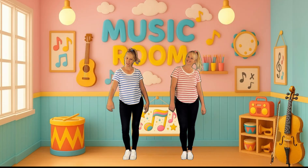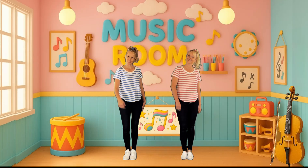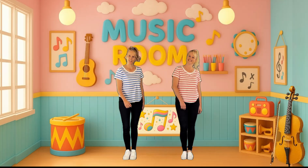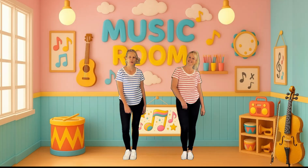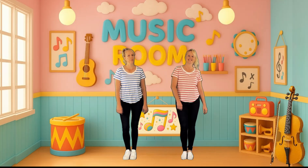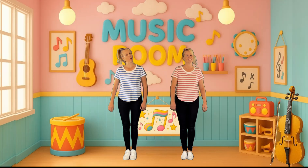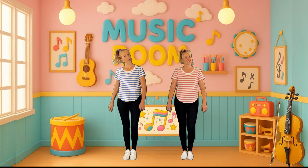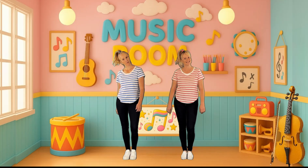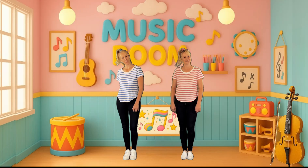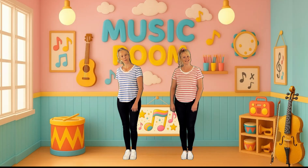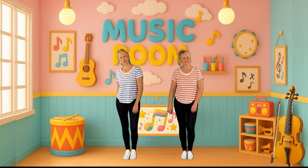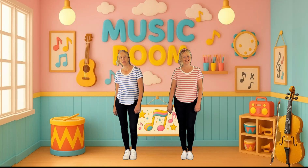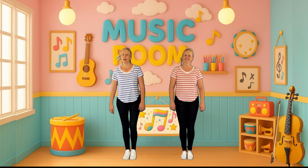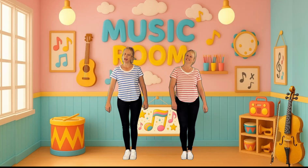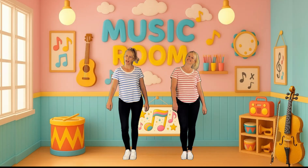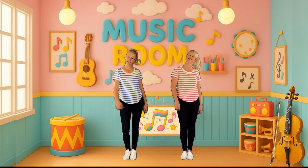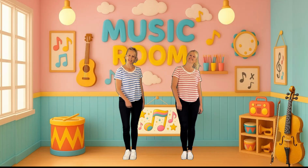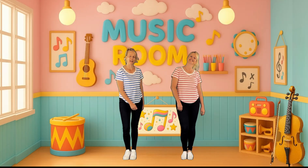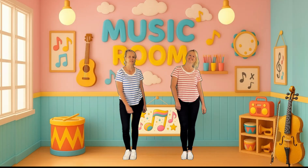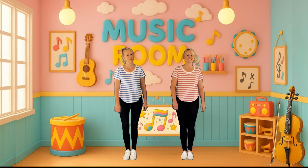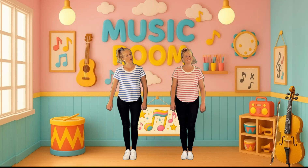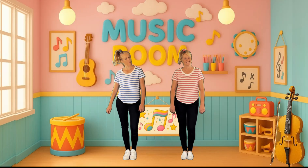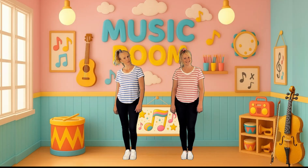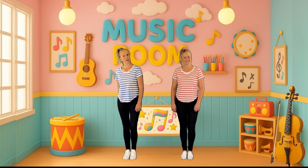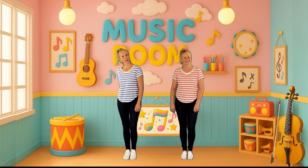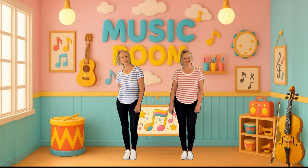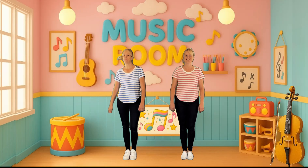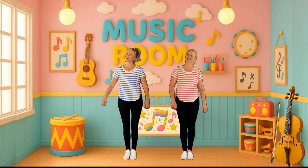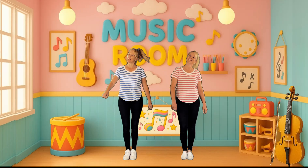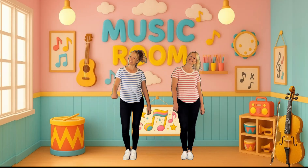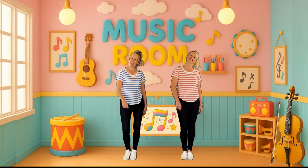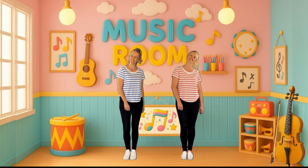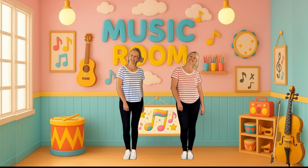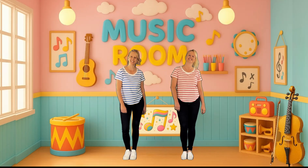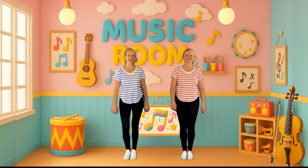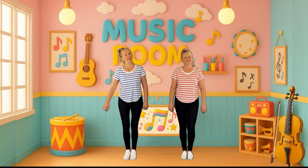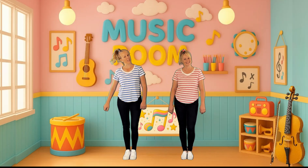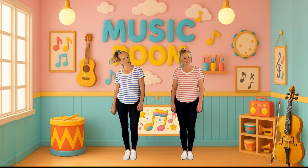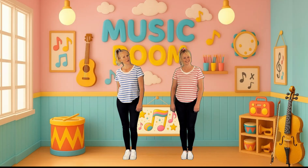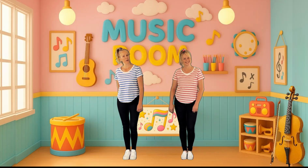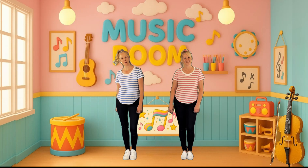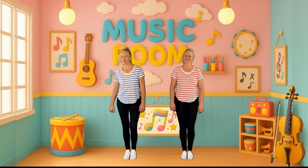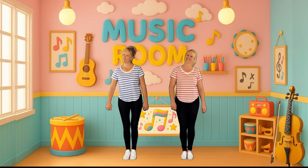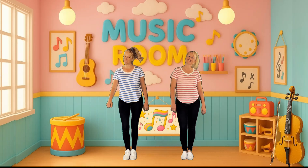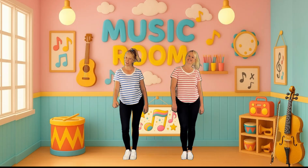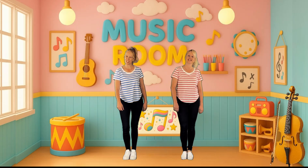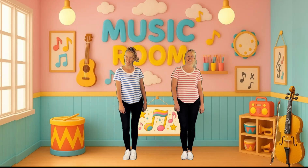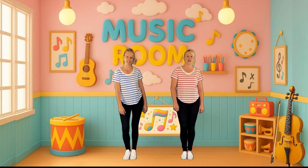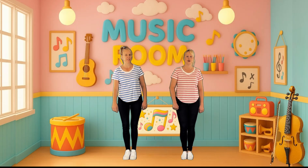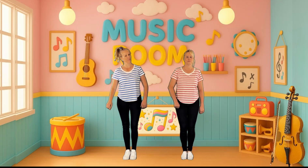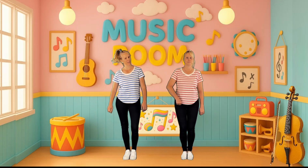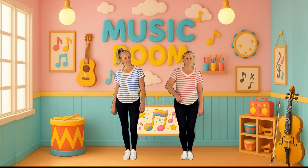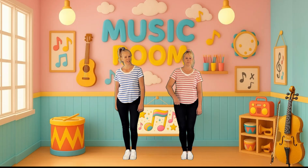First, we're going to brush up and down. We're going to brush up, up, and down, down, down, like we do when we brush our teeth. Ready,